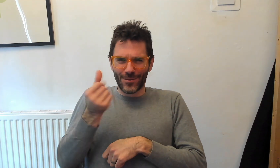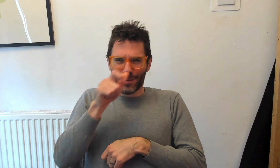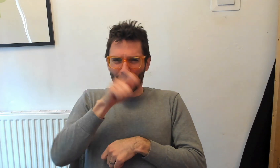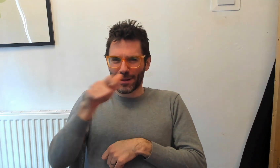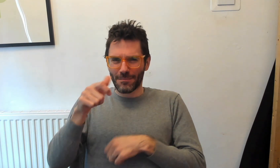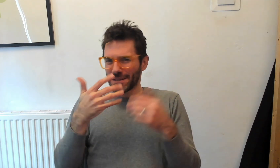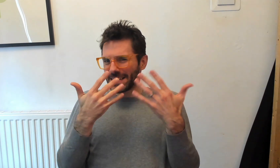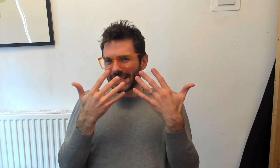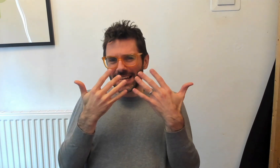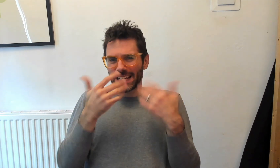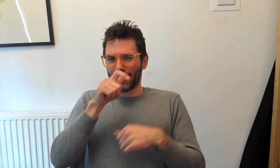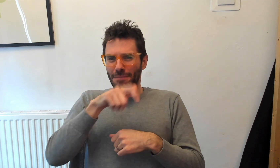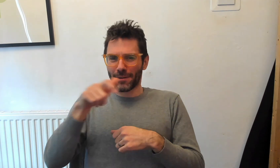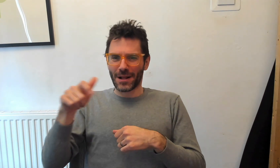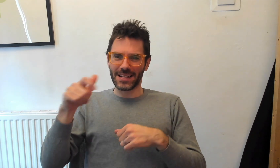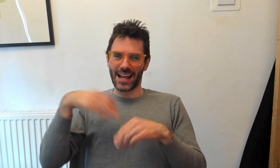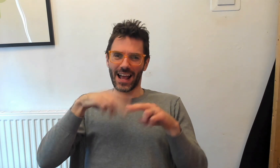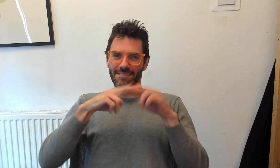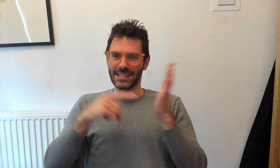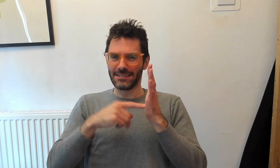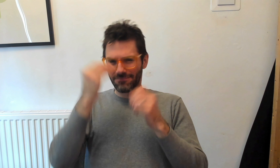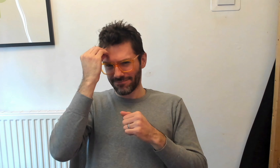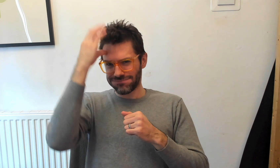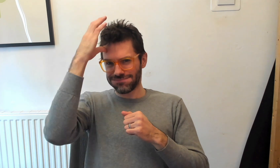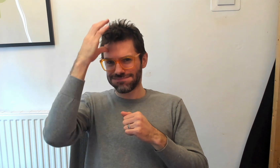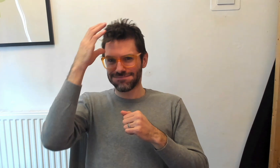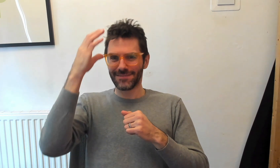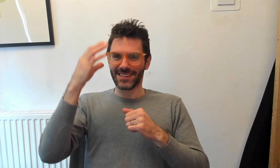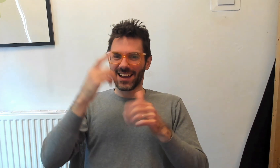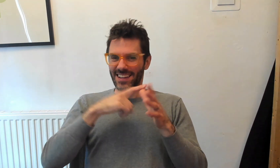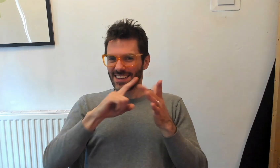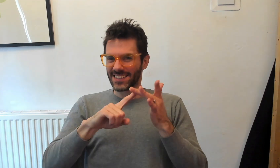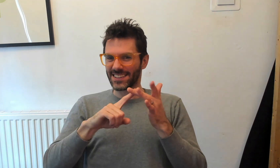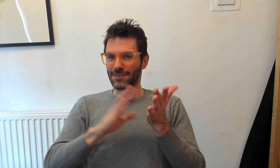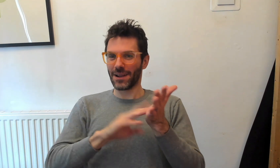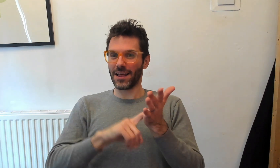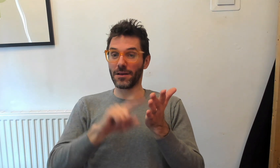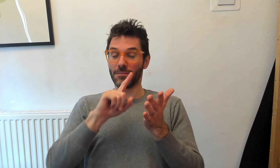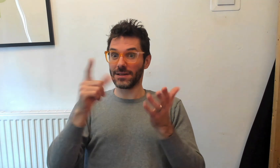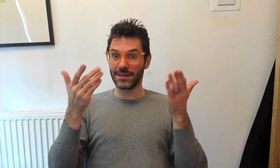previously, very few people, perhaps only 10 people at the FT, had knowledge of AI ML.